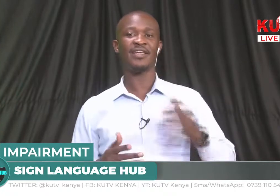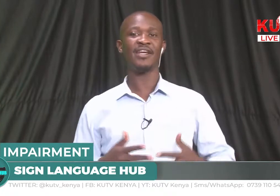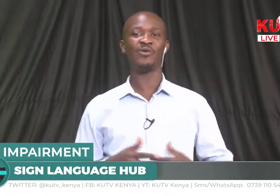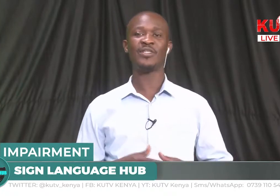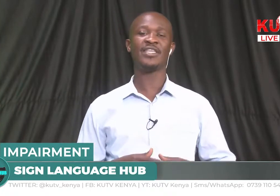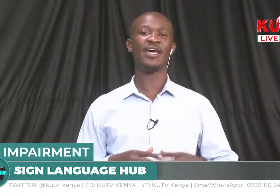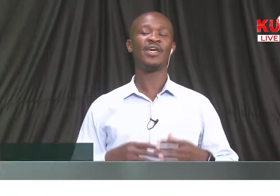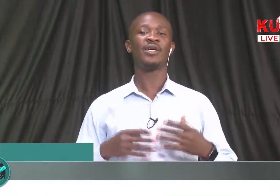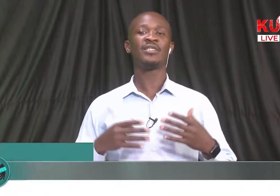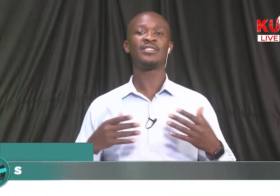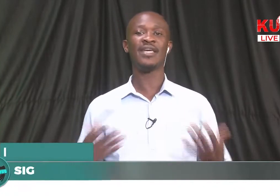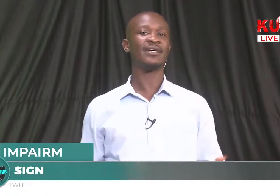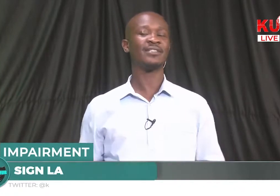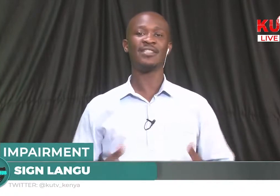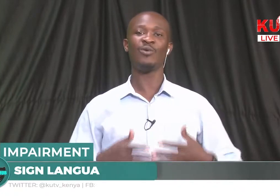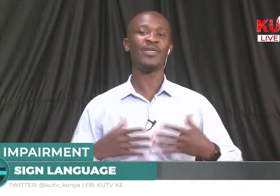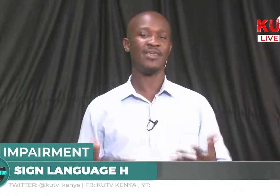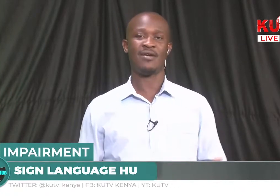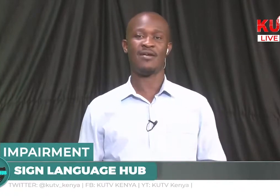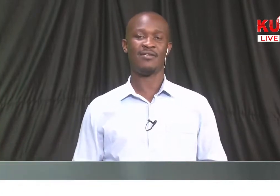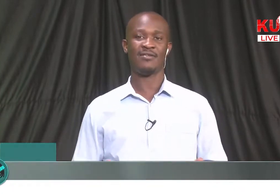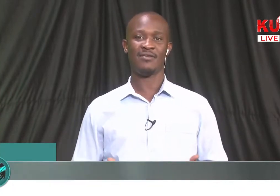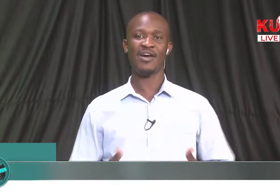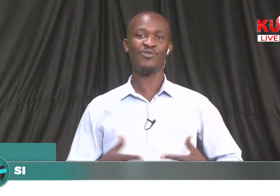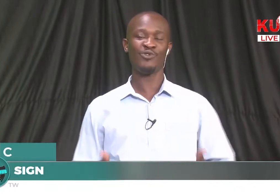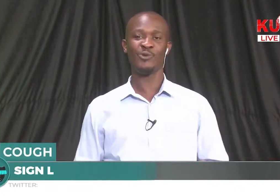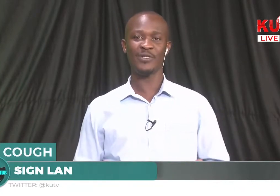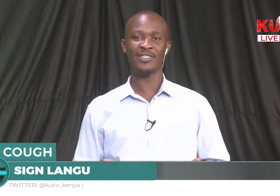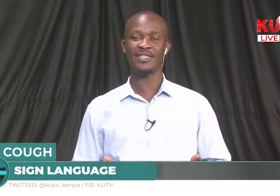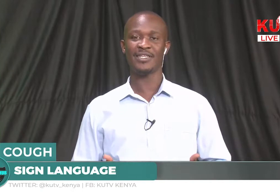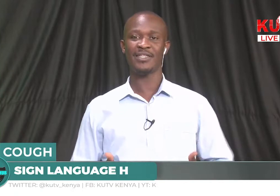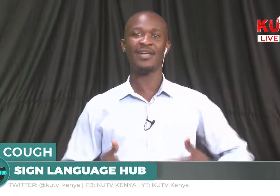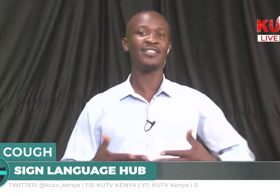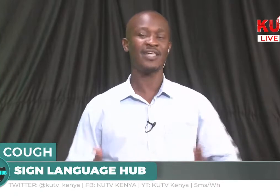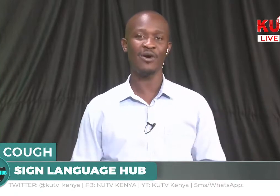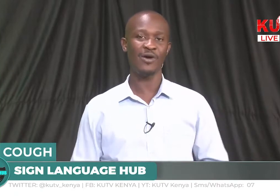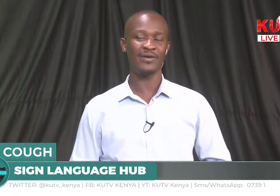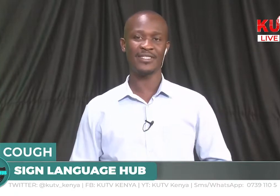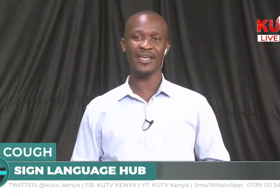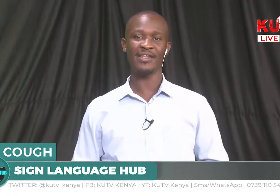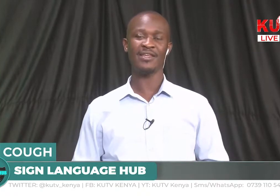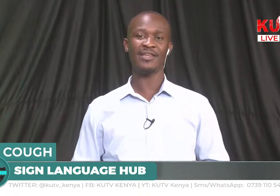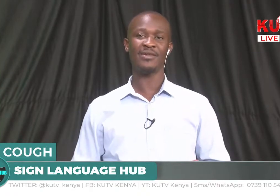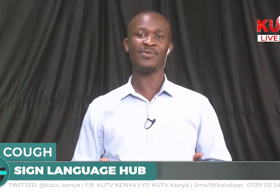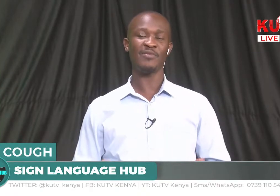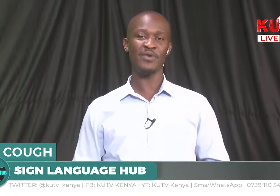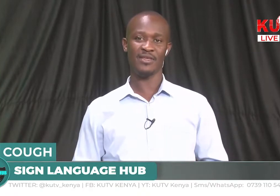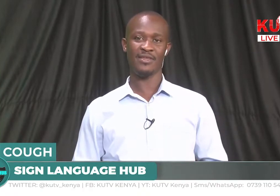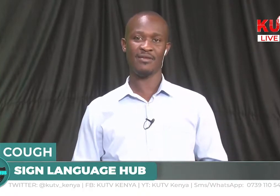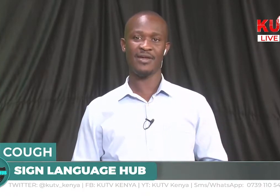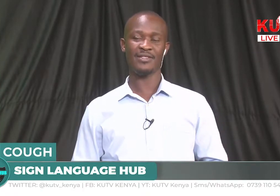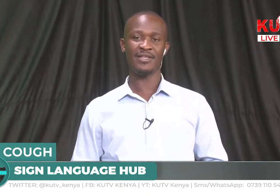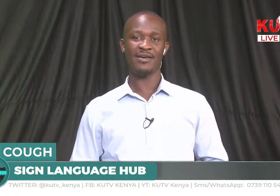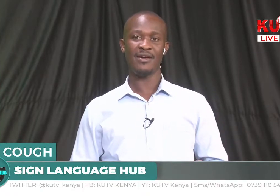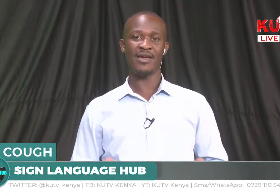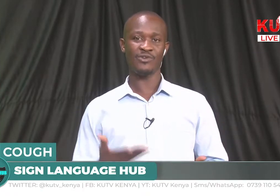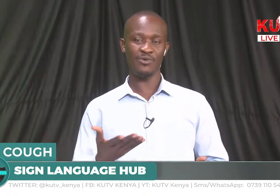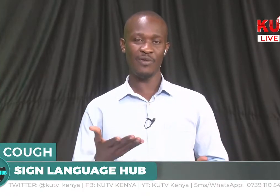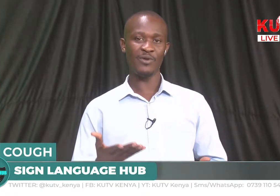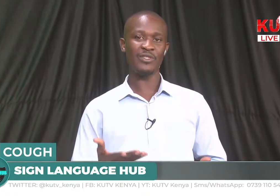language that just the way they are. How you do it, that's how a sign will be, all right? I told you about the